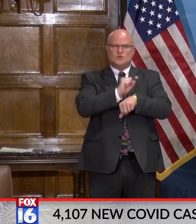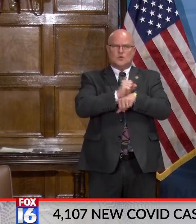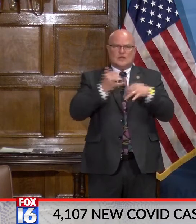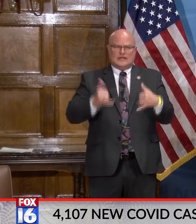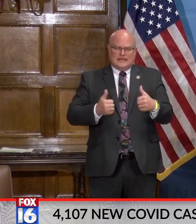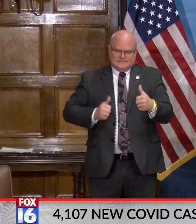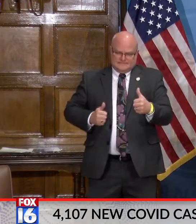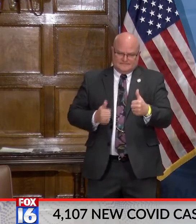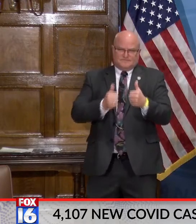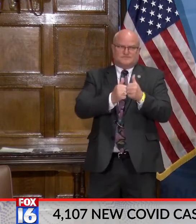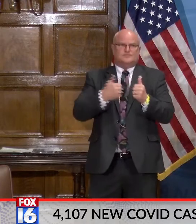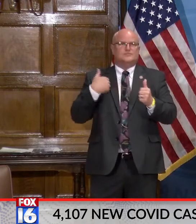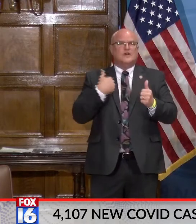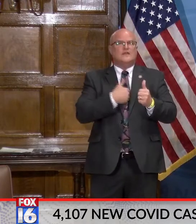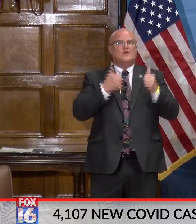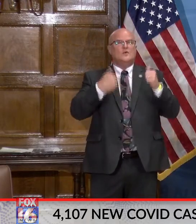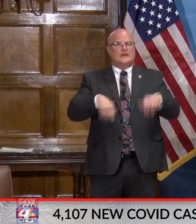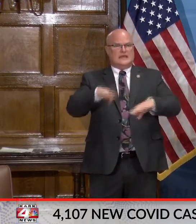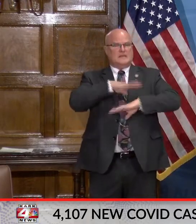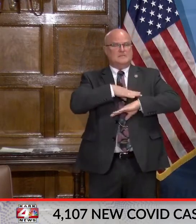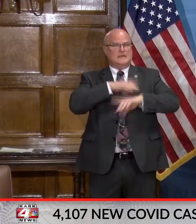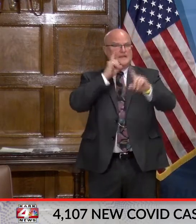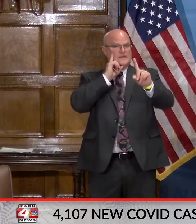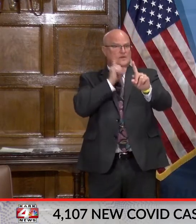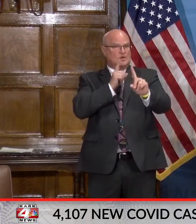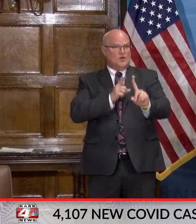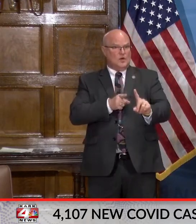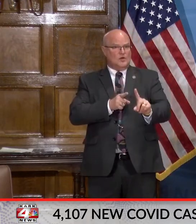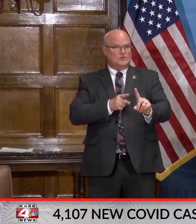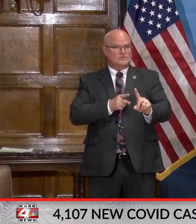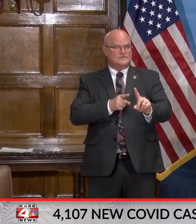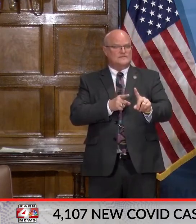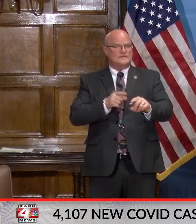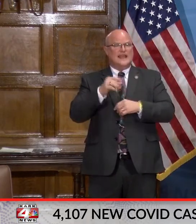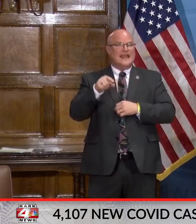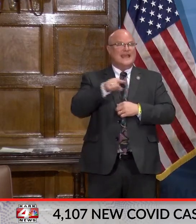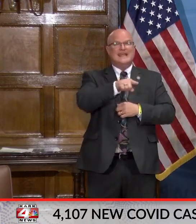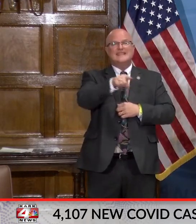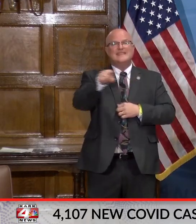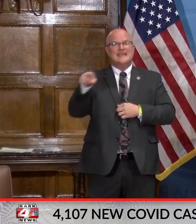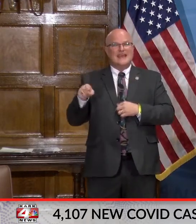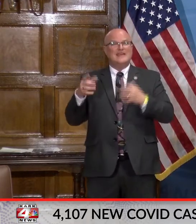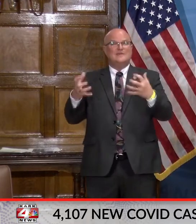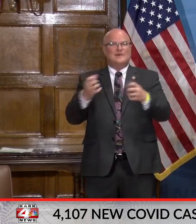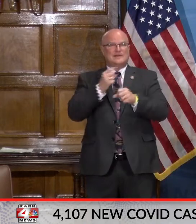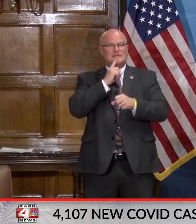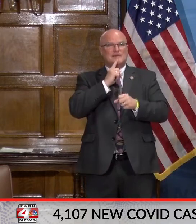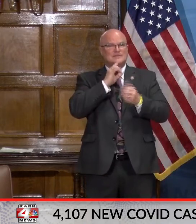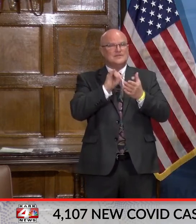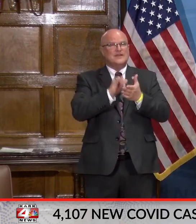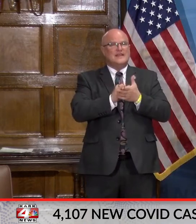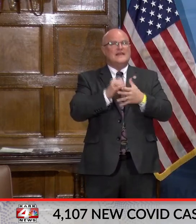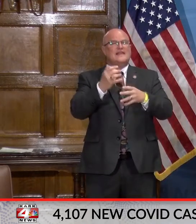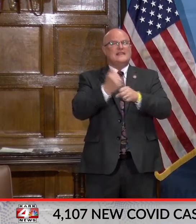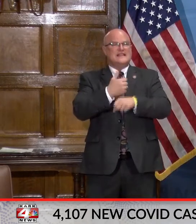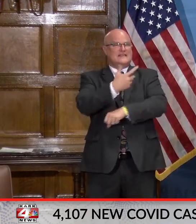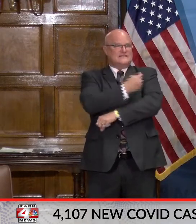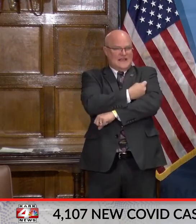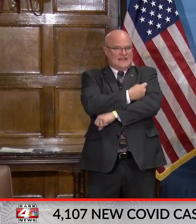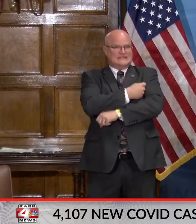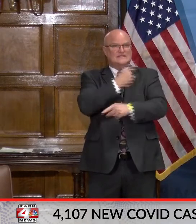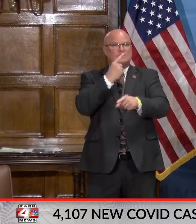make sure that we can meet the goals, but more importantly, they want to make sure that they get the vaccines